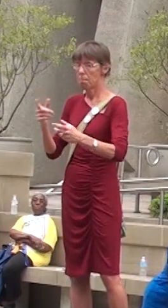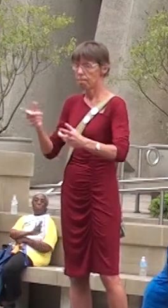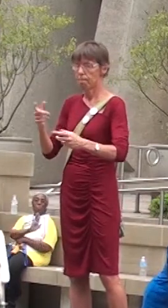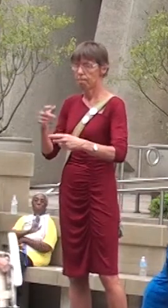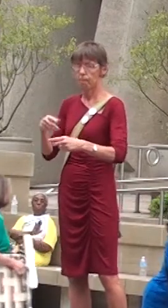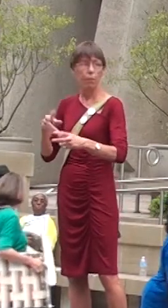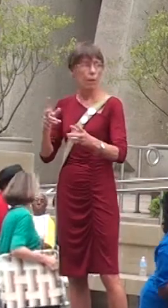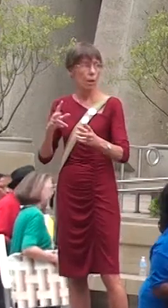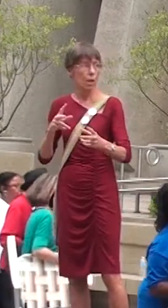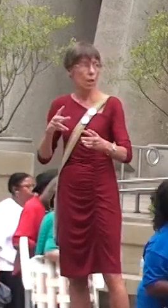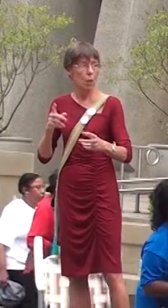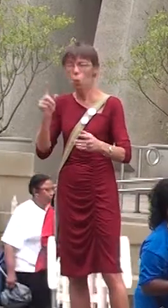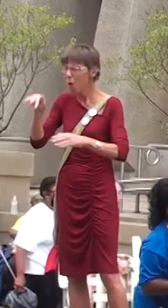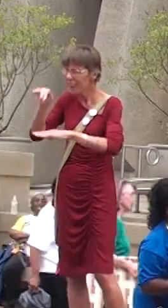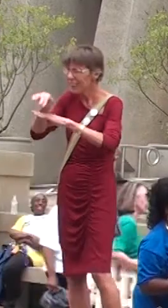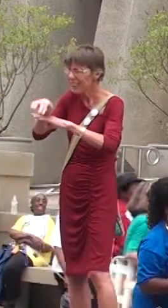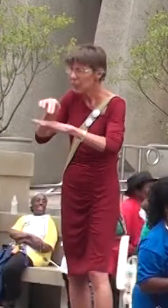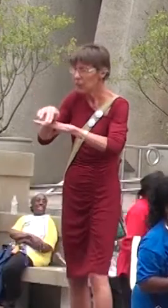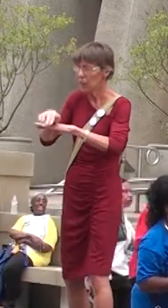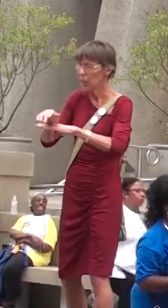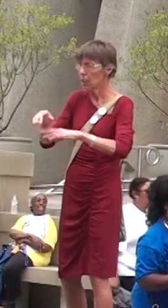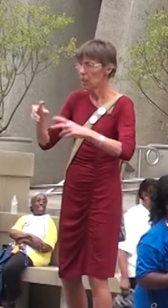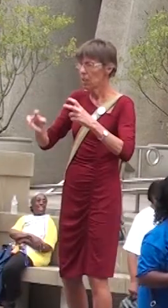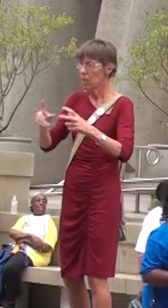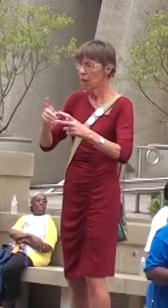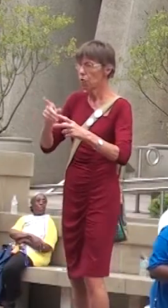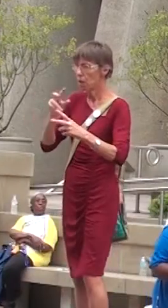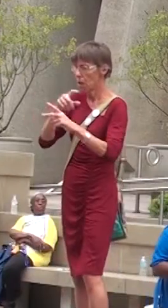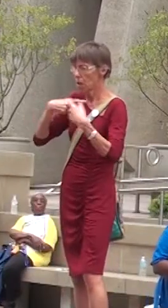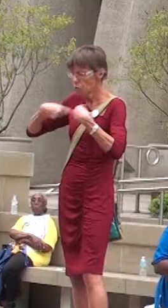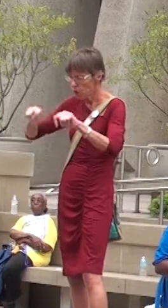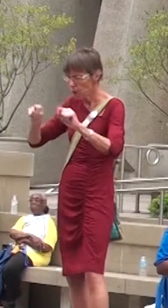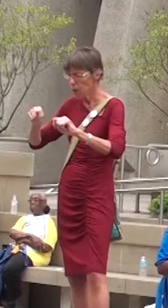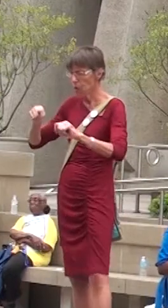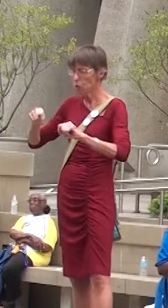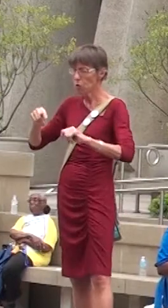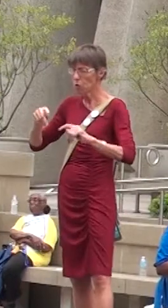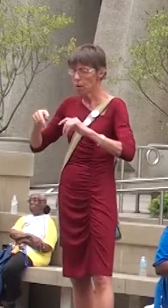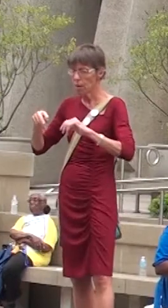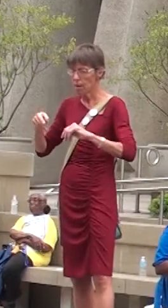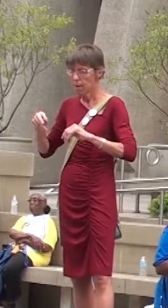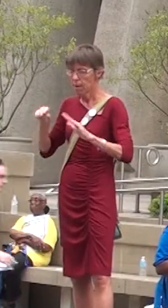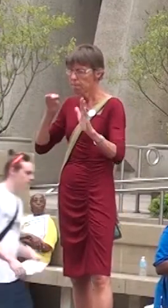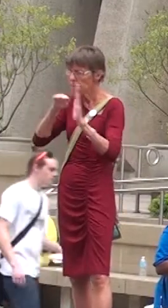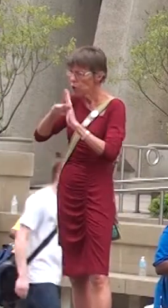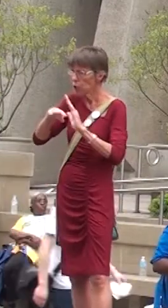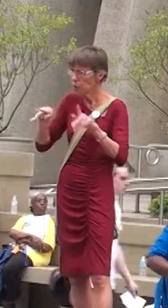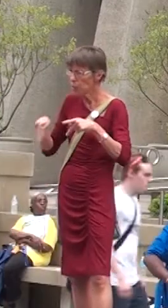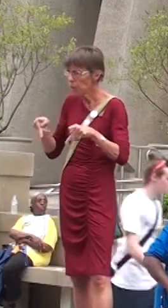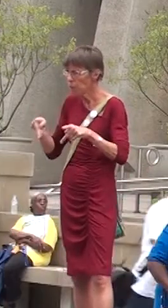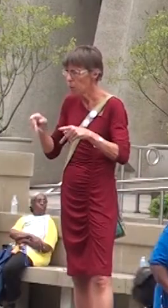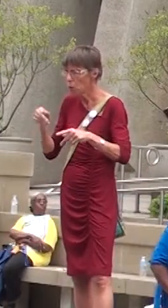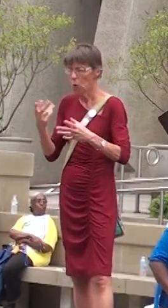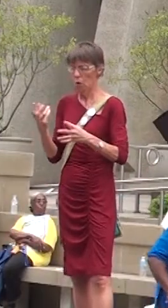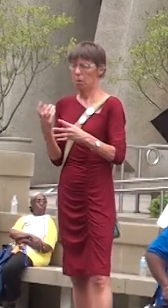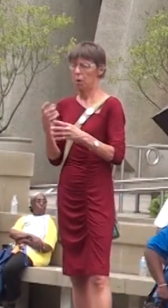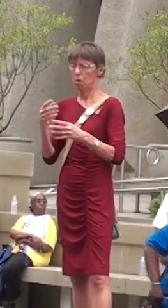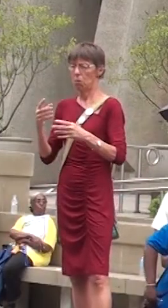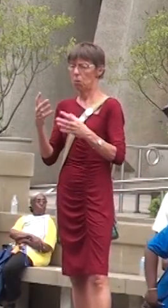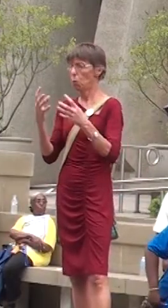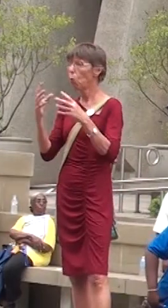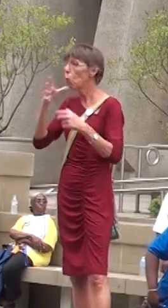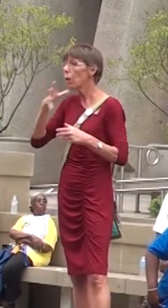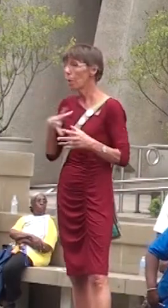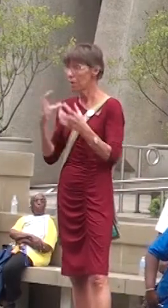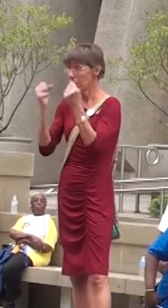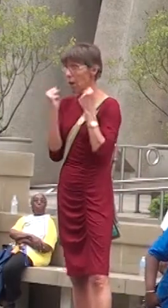Senate floor in one evening because they thought no one was paying attention. But they were wrong. They were